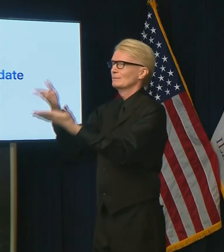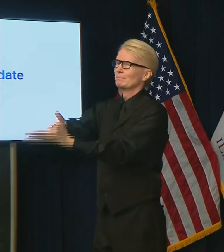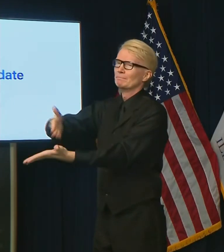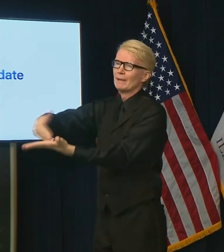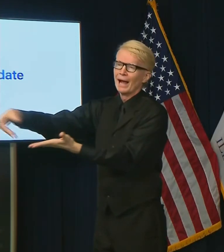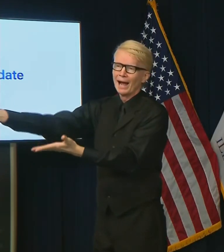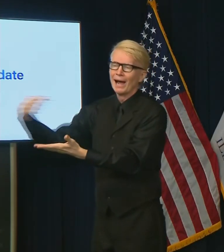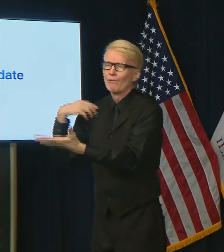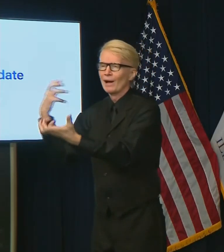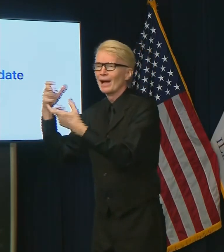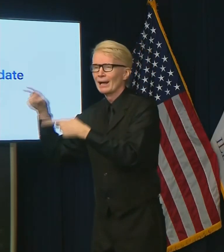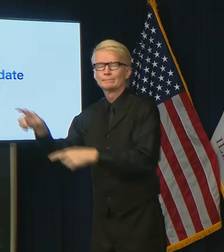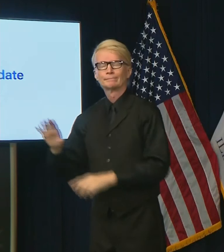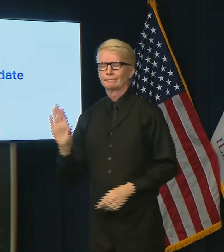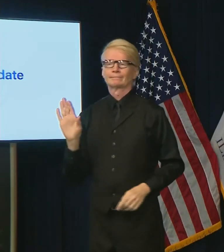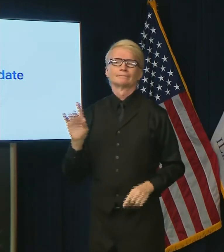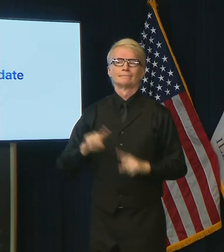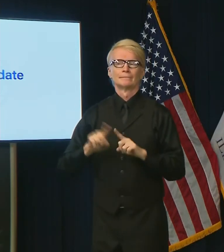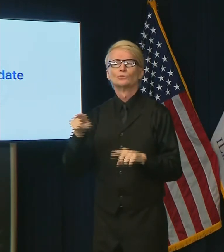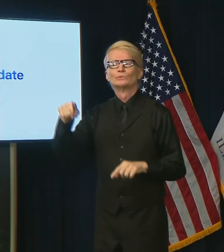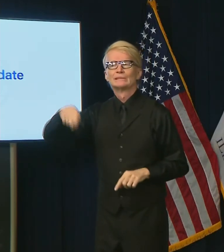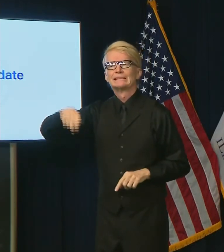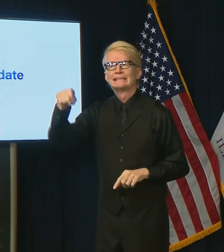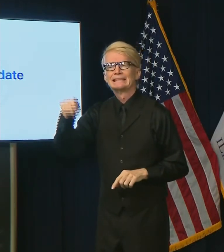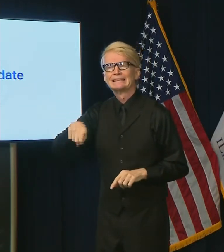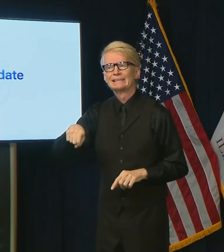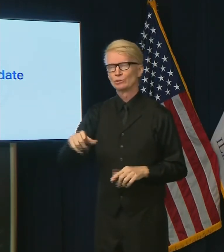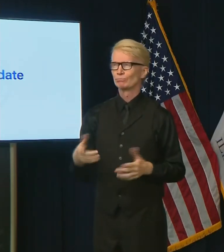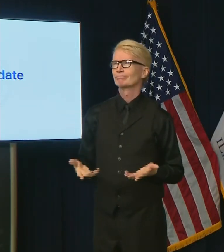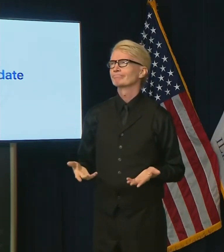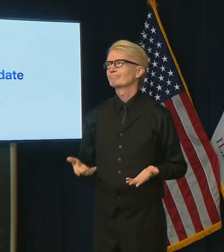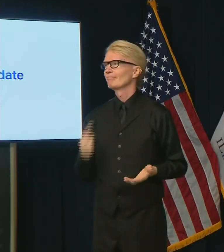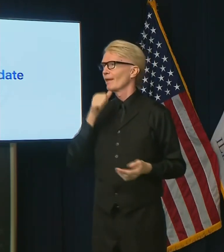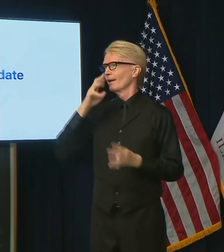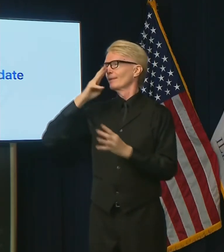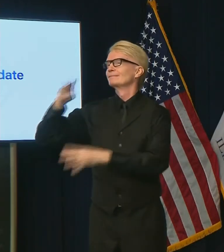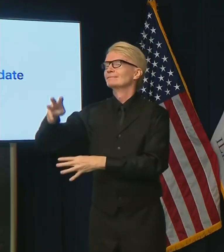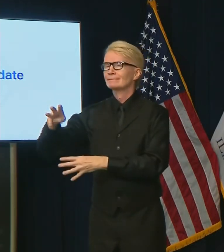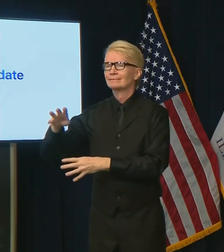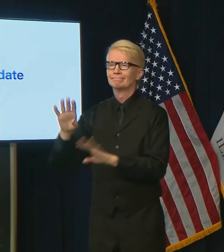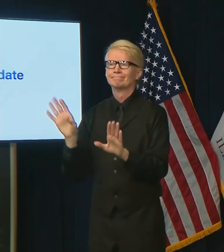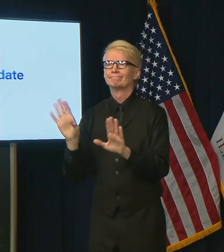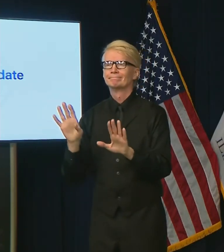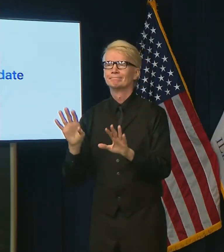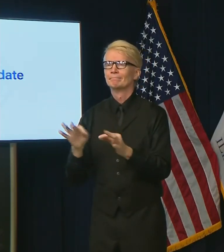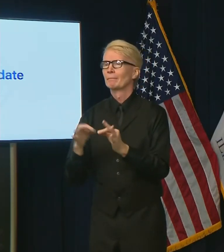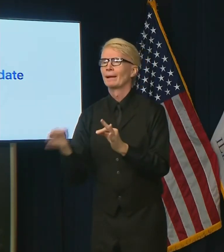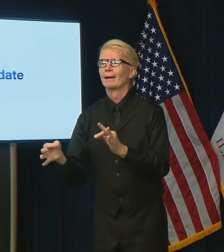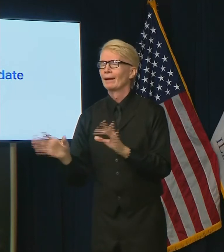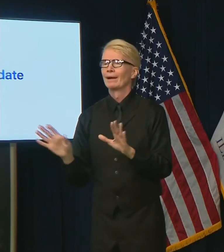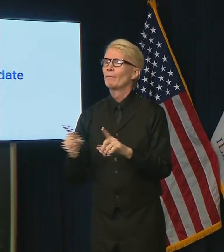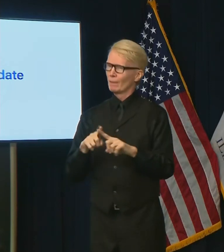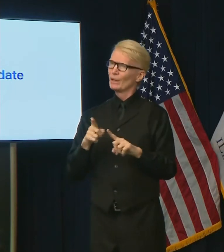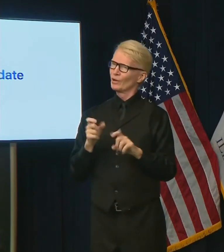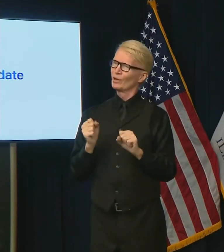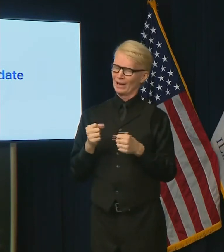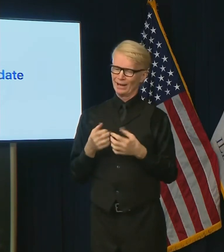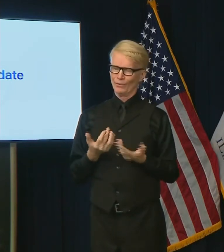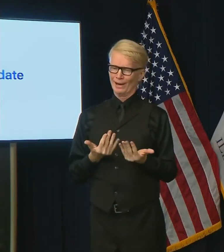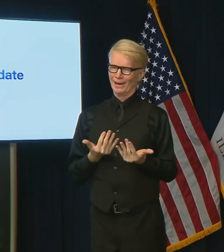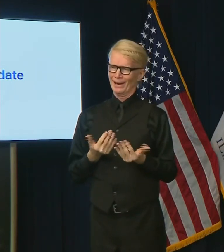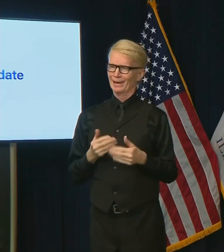But I would say that you need to not skip it, but postpone it. I